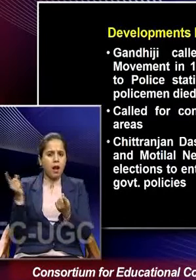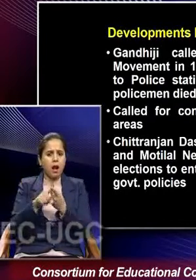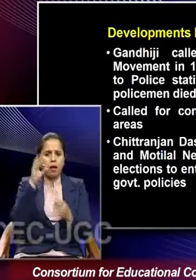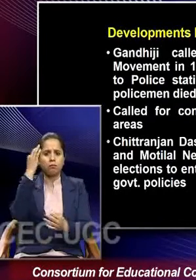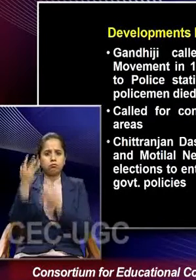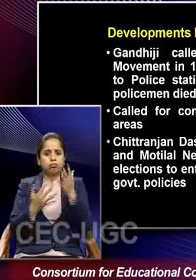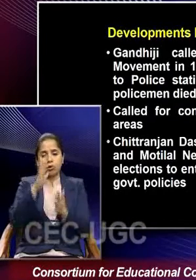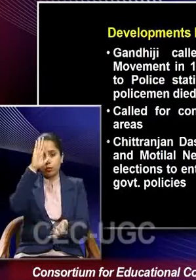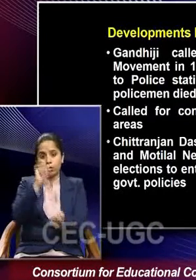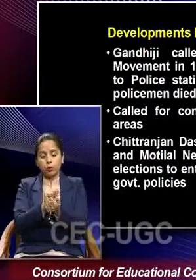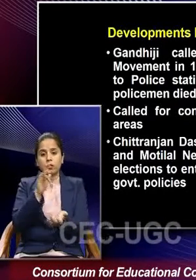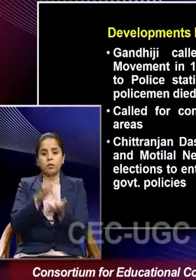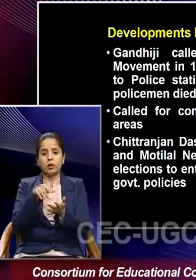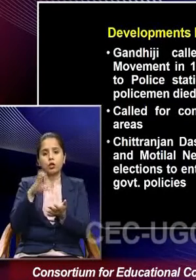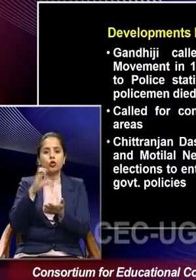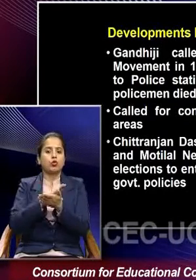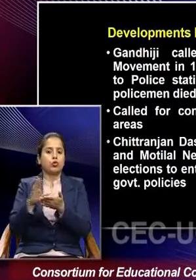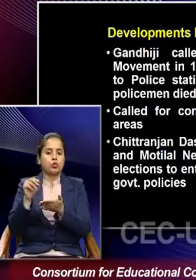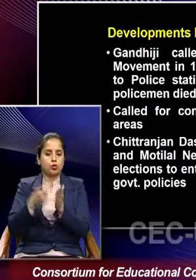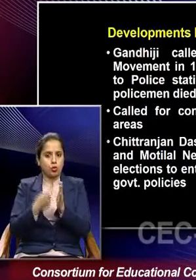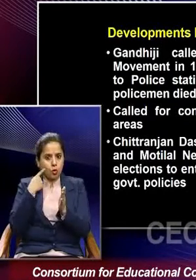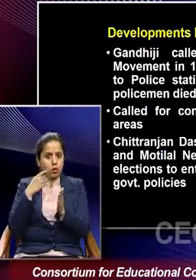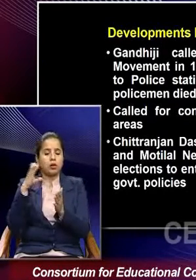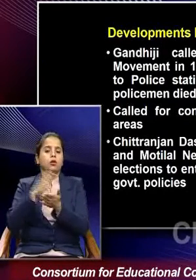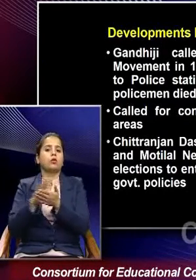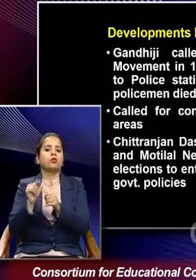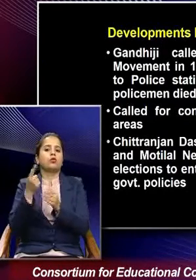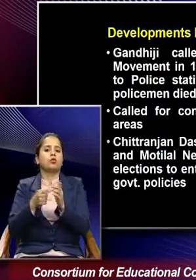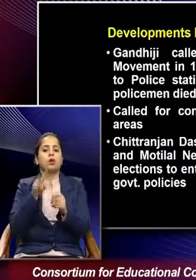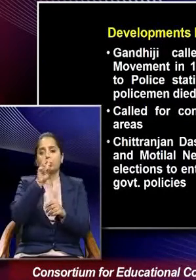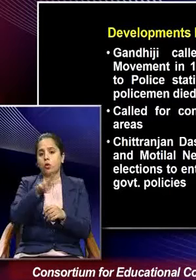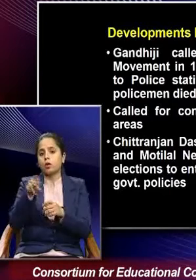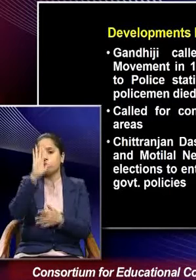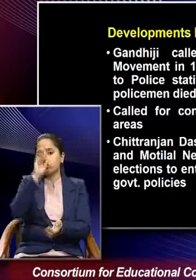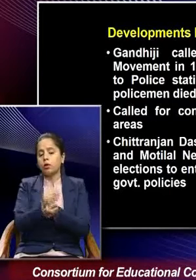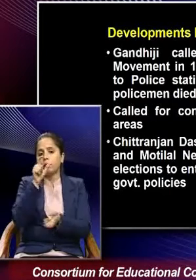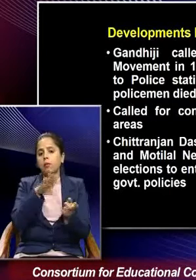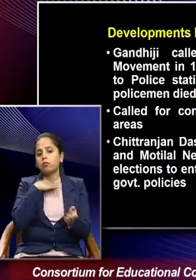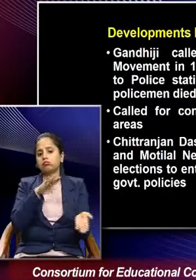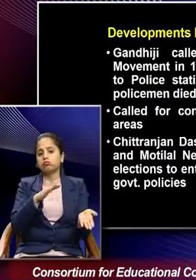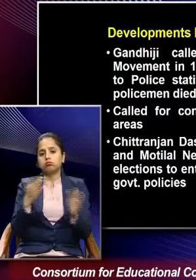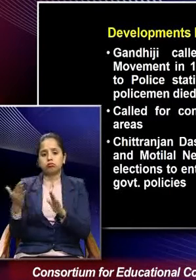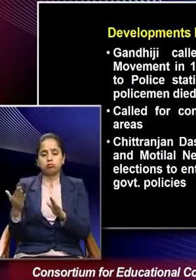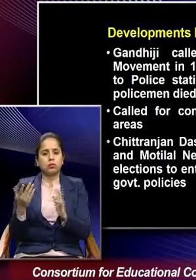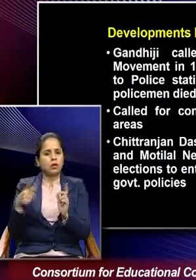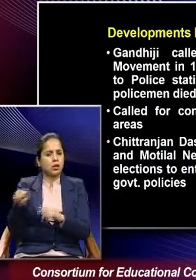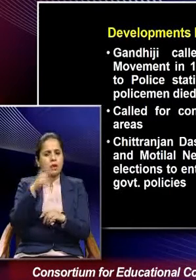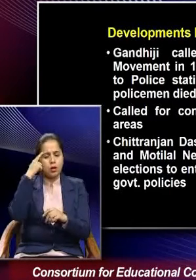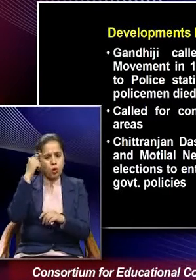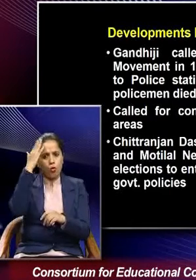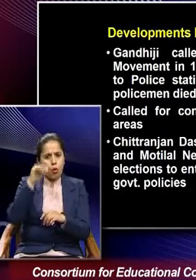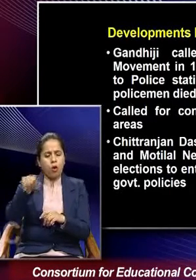police station in Chauri Chaura in which 22 policemen died. And so now he called